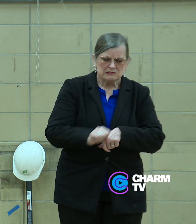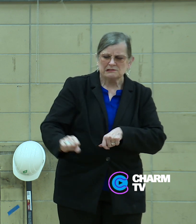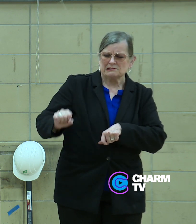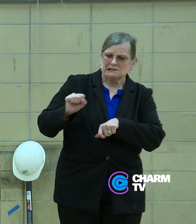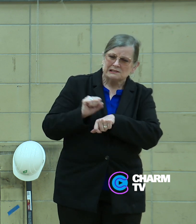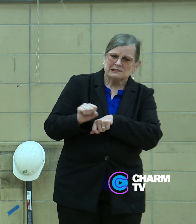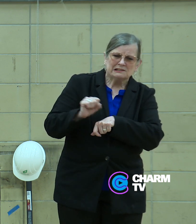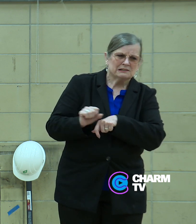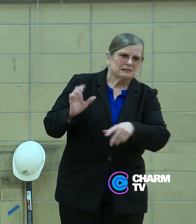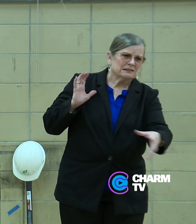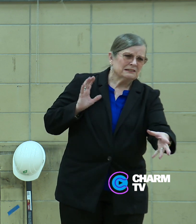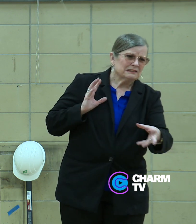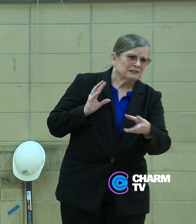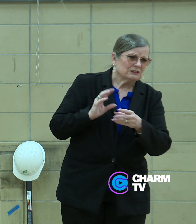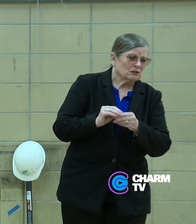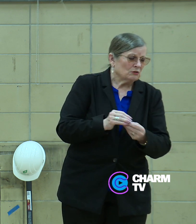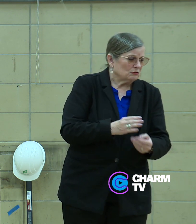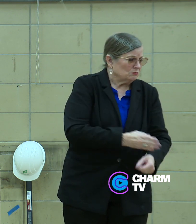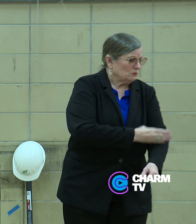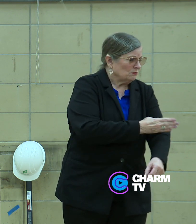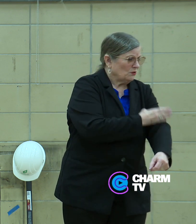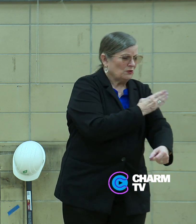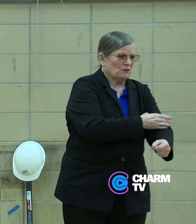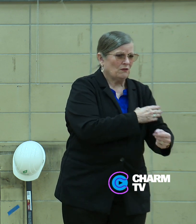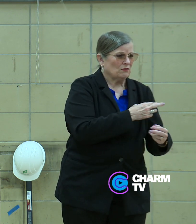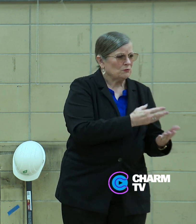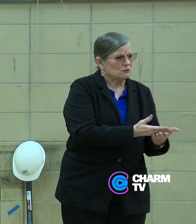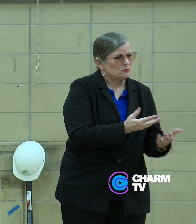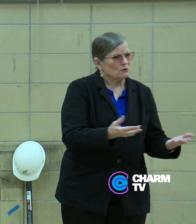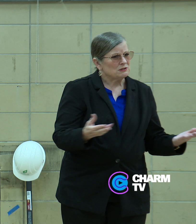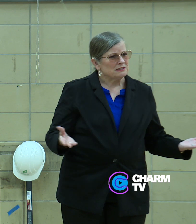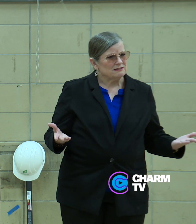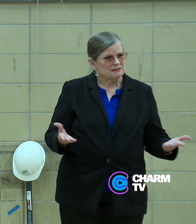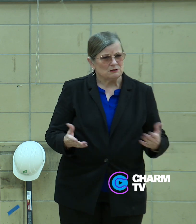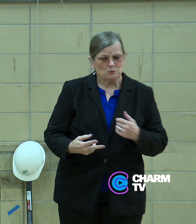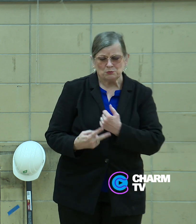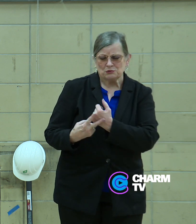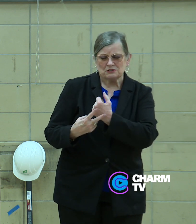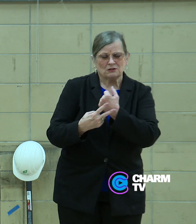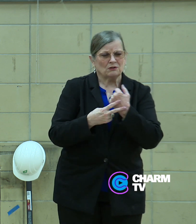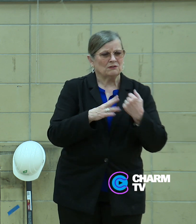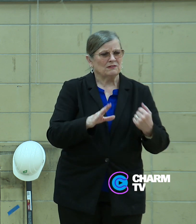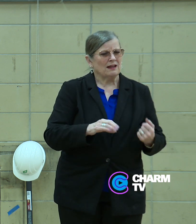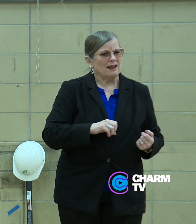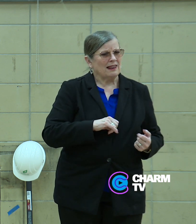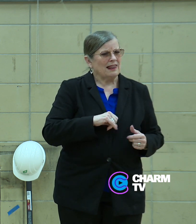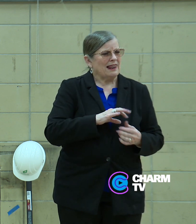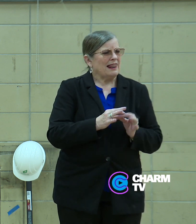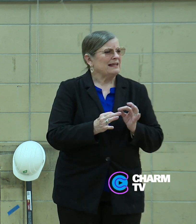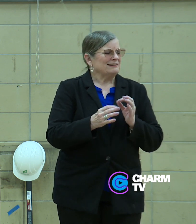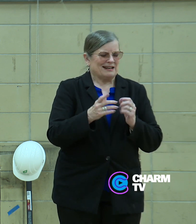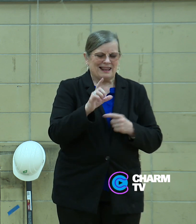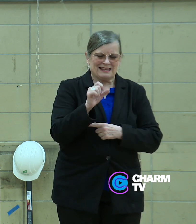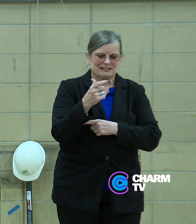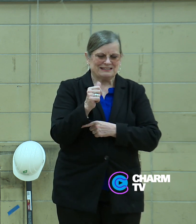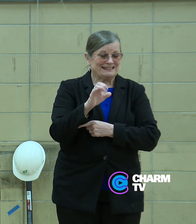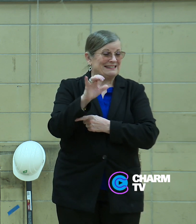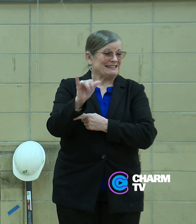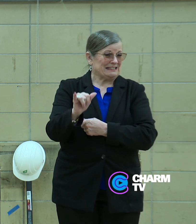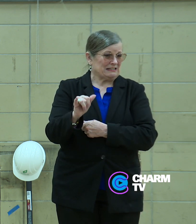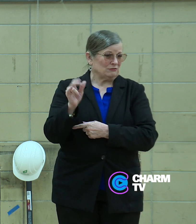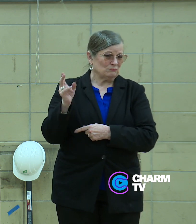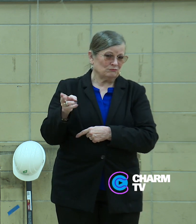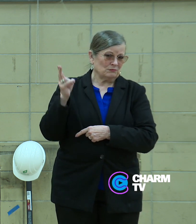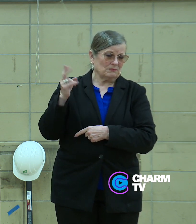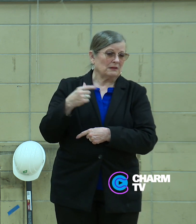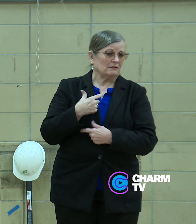necessary resources to update this rec center and preserve his legacy. I am proud not only to be a witness, but